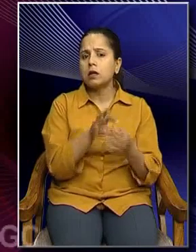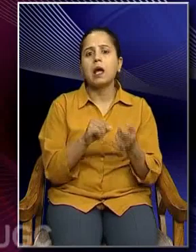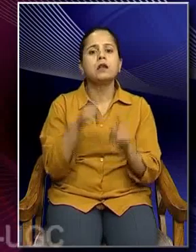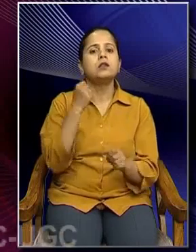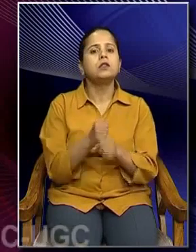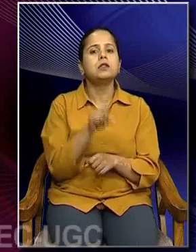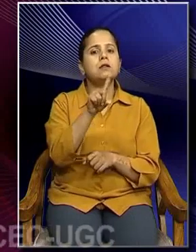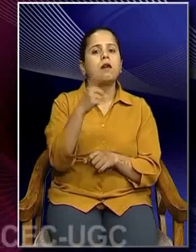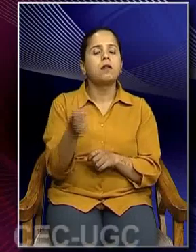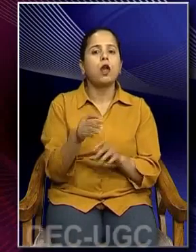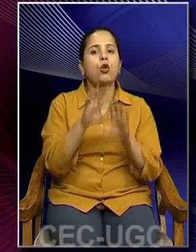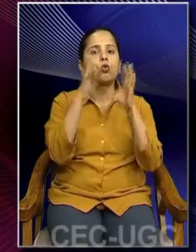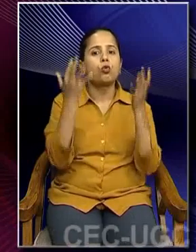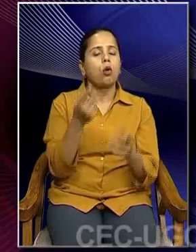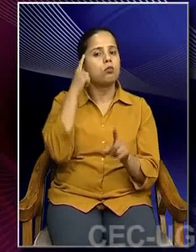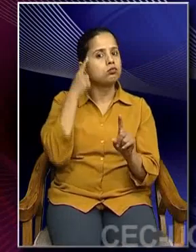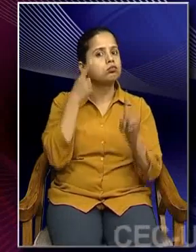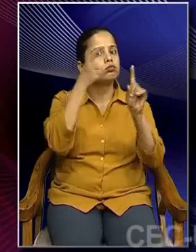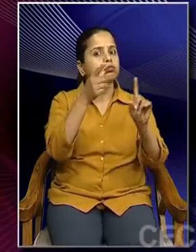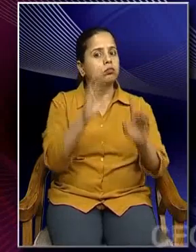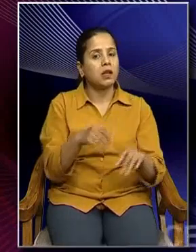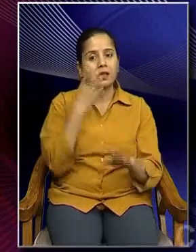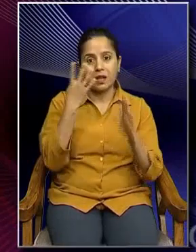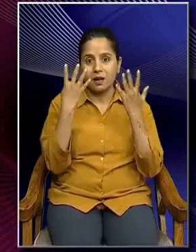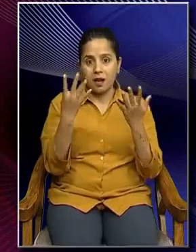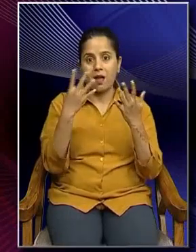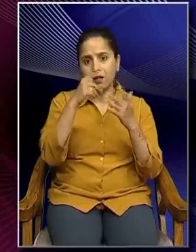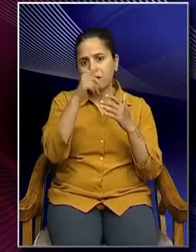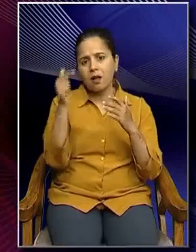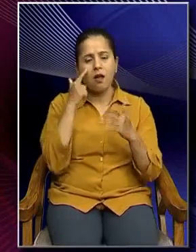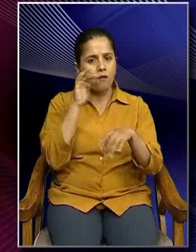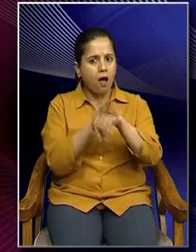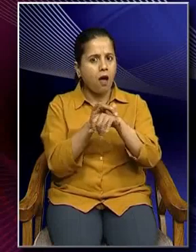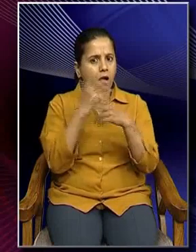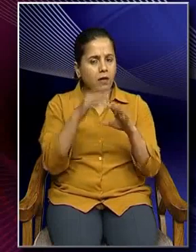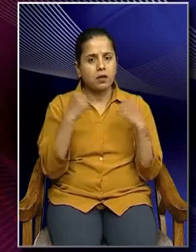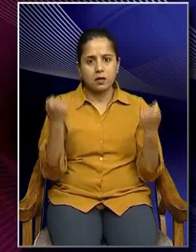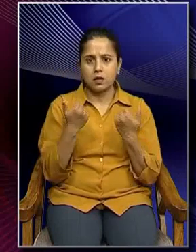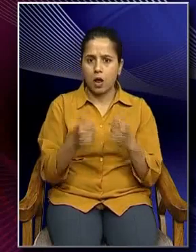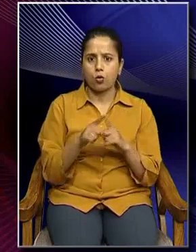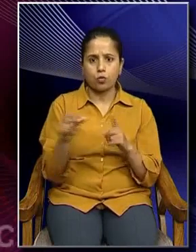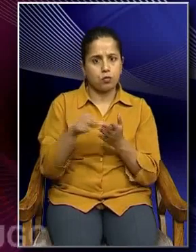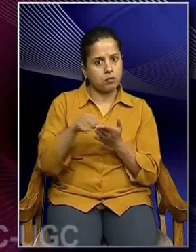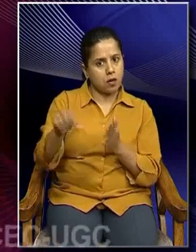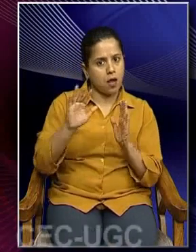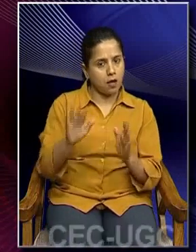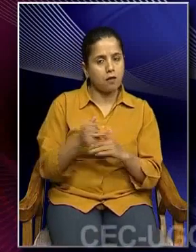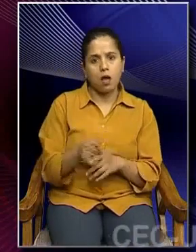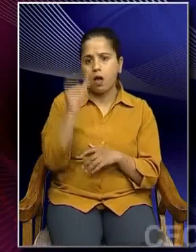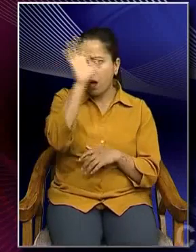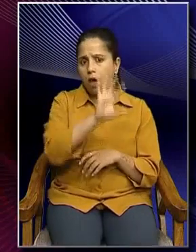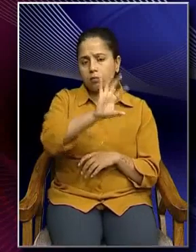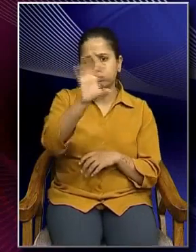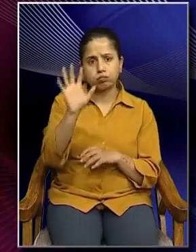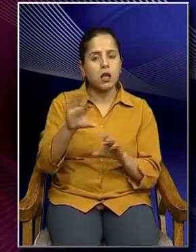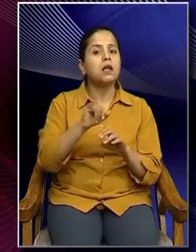17 global agendas, so these 9 themes have been identified and action is being implemented across the country by the